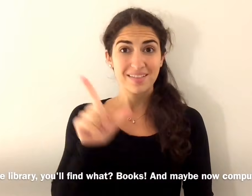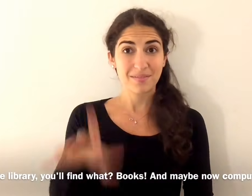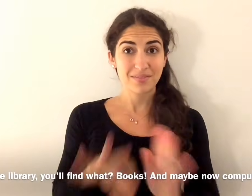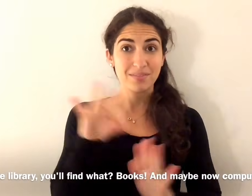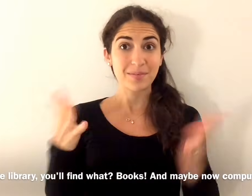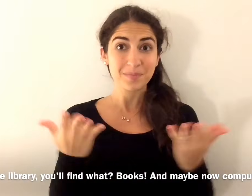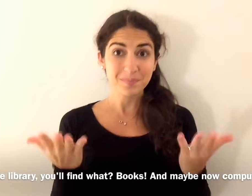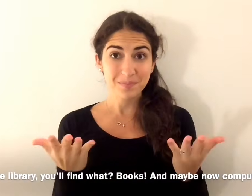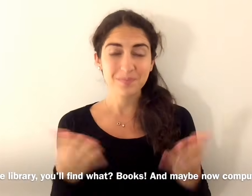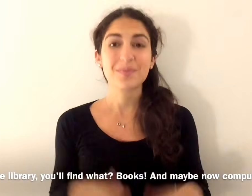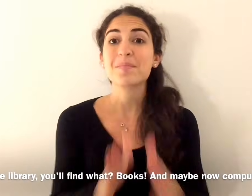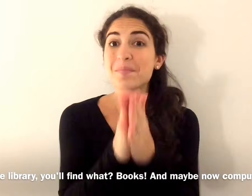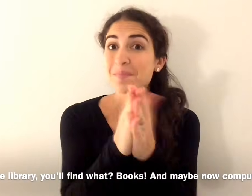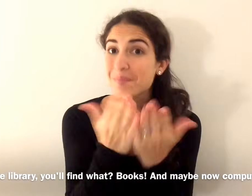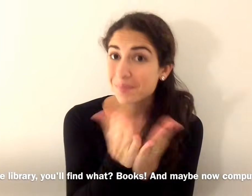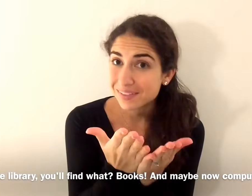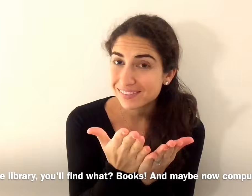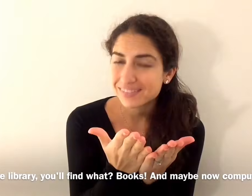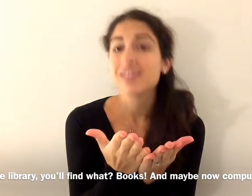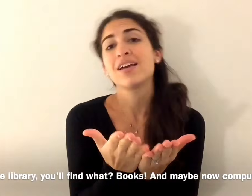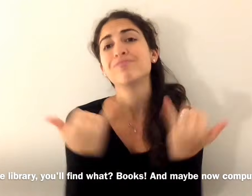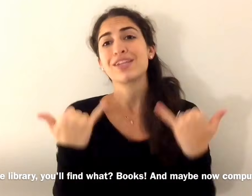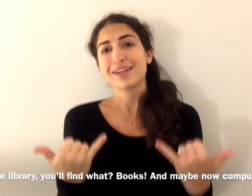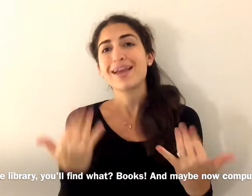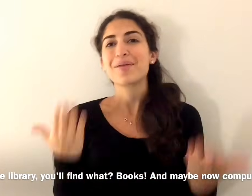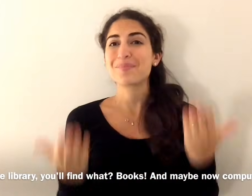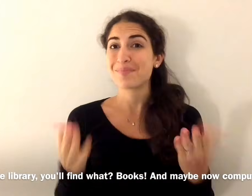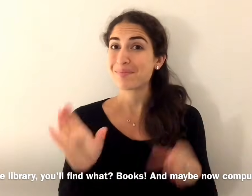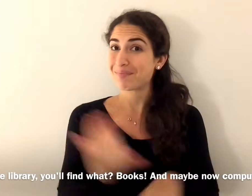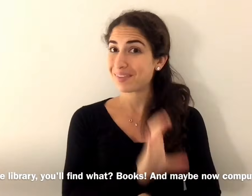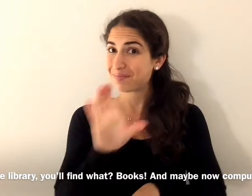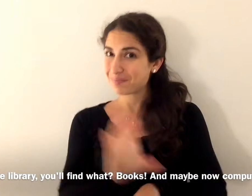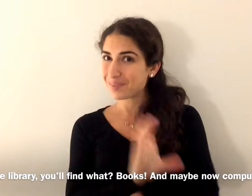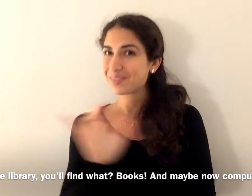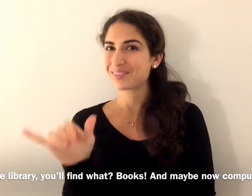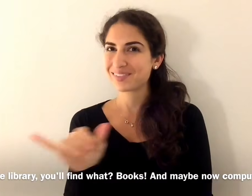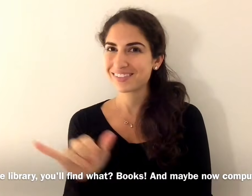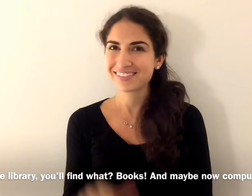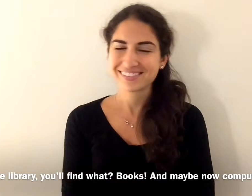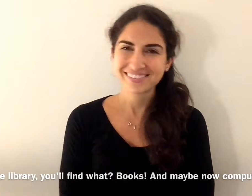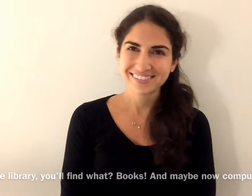In the library you find what? Books. And now maybe computers too.